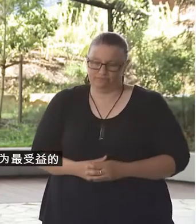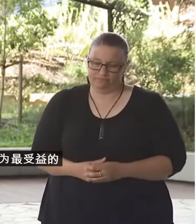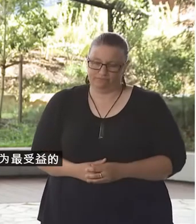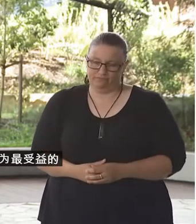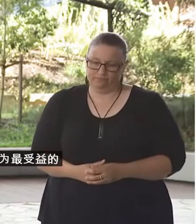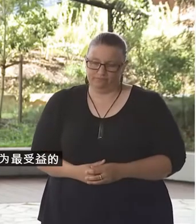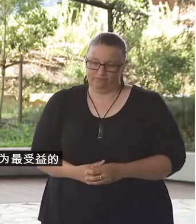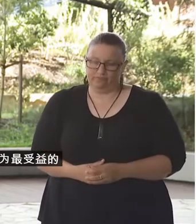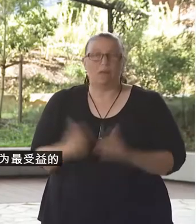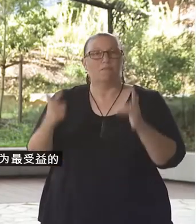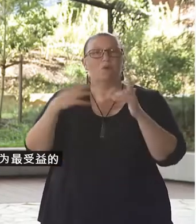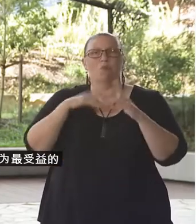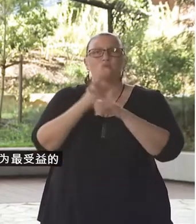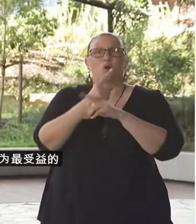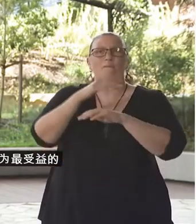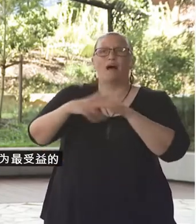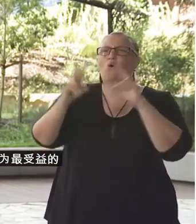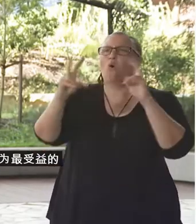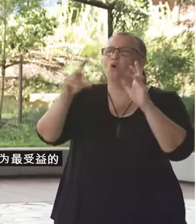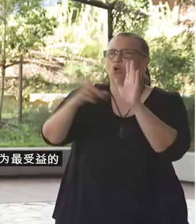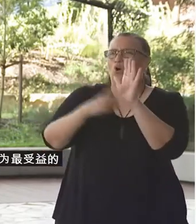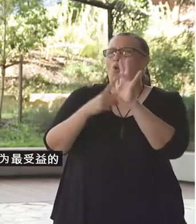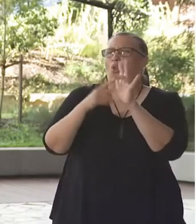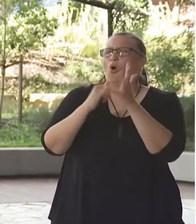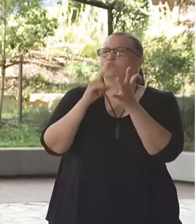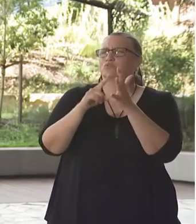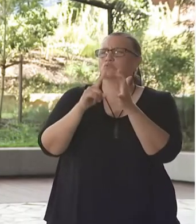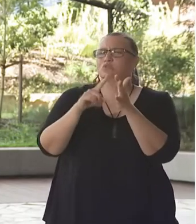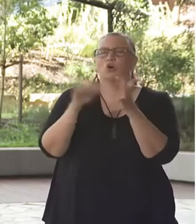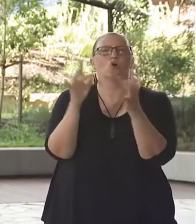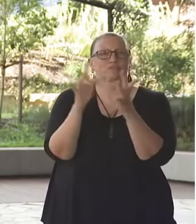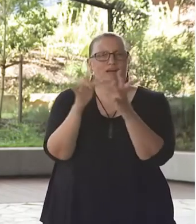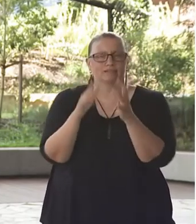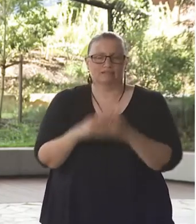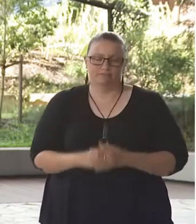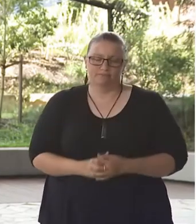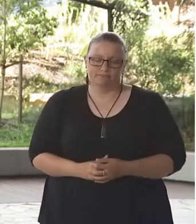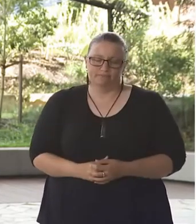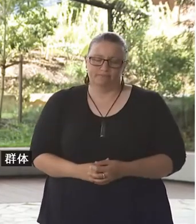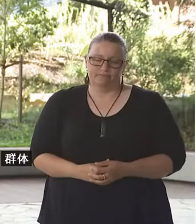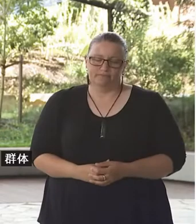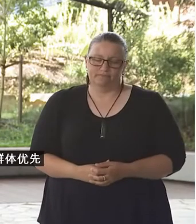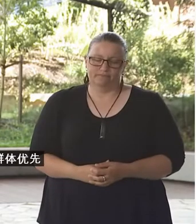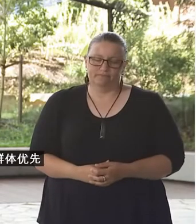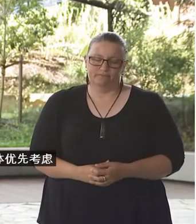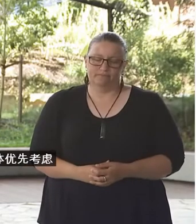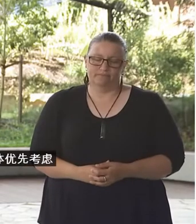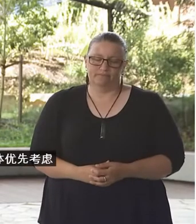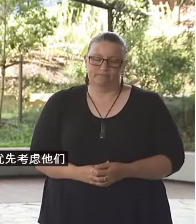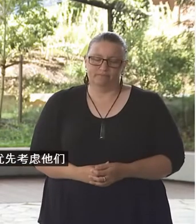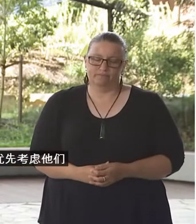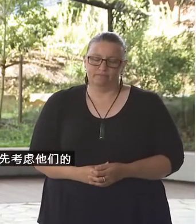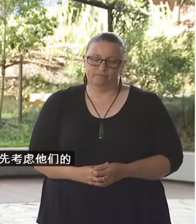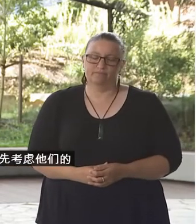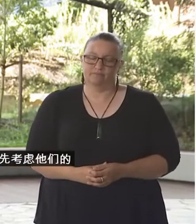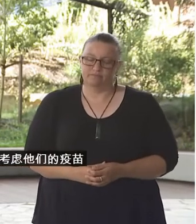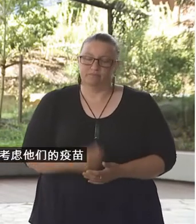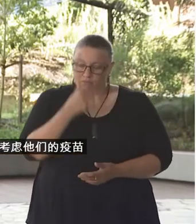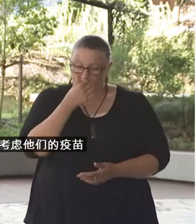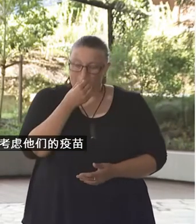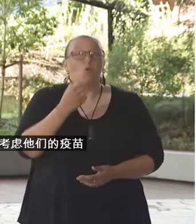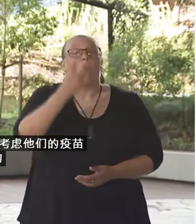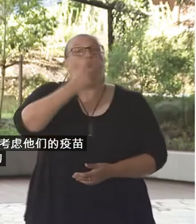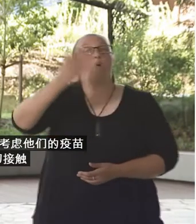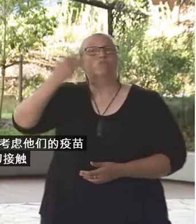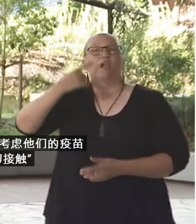of close contacts. Under the requirements, close contacts, we're moving away